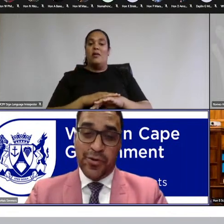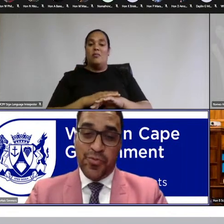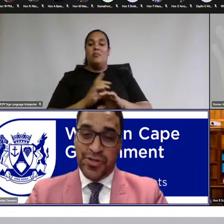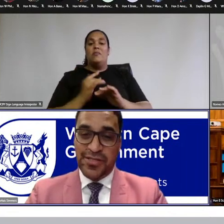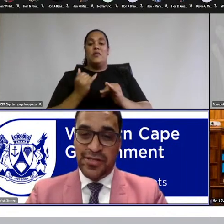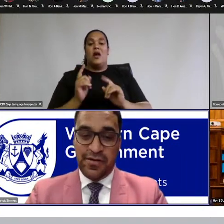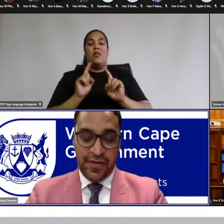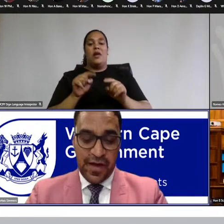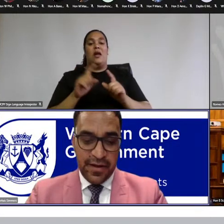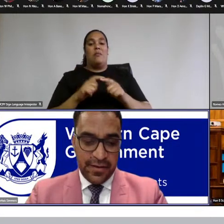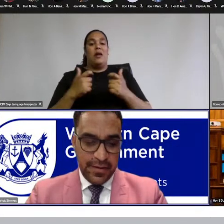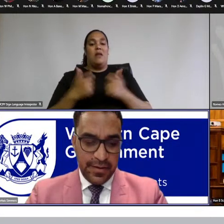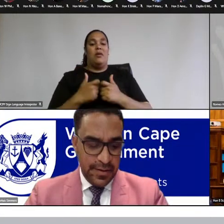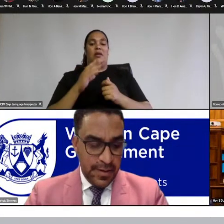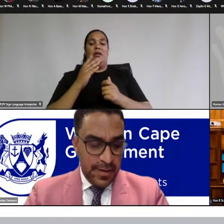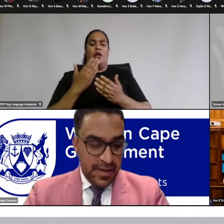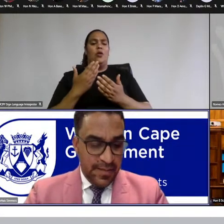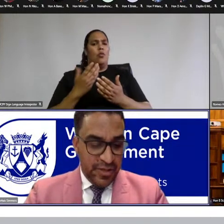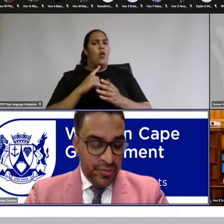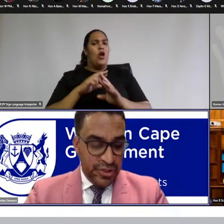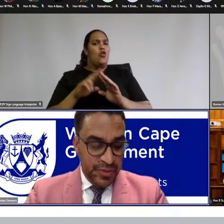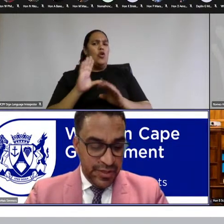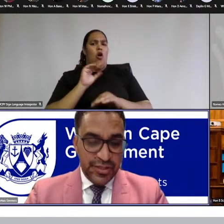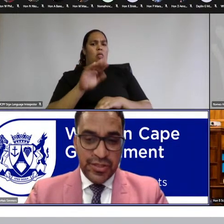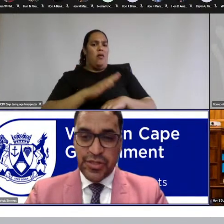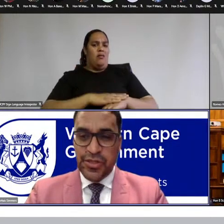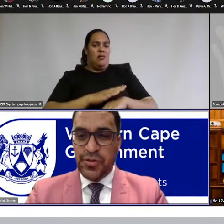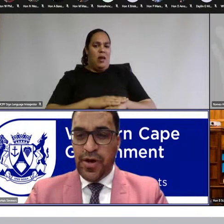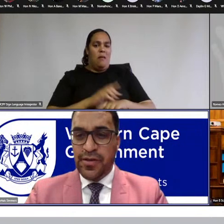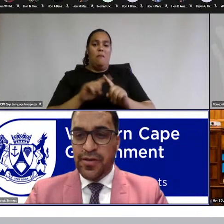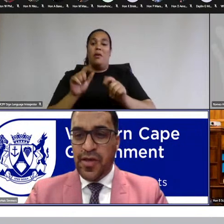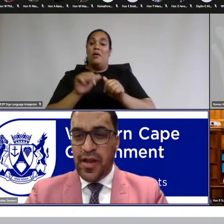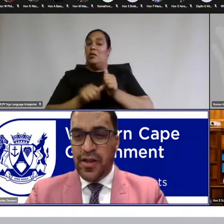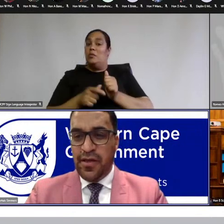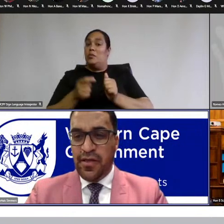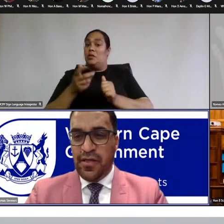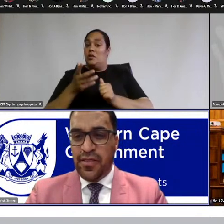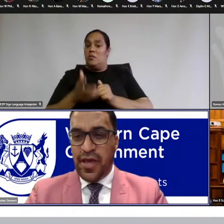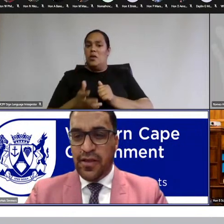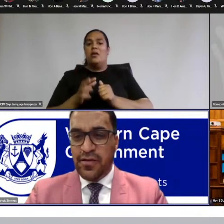staande komitee sitting gevra het. But